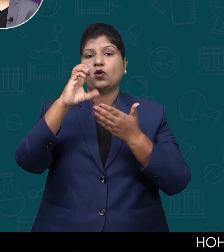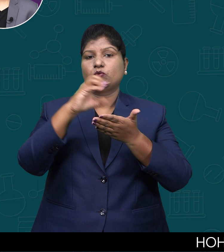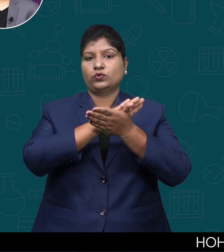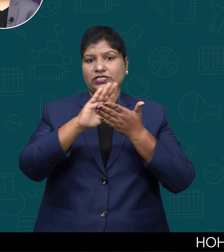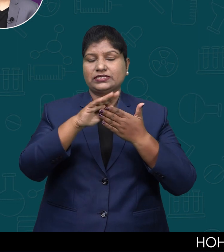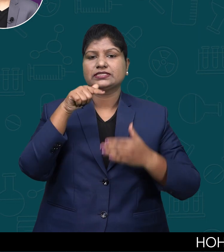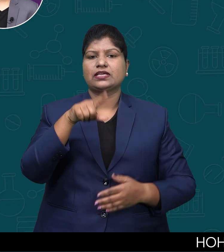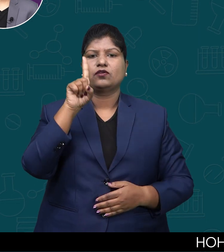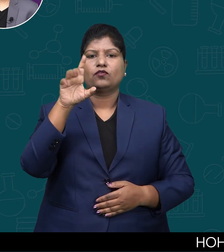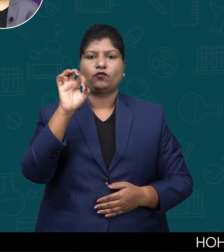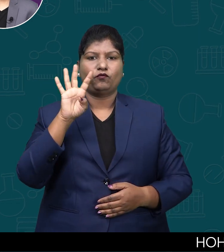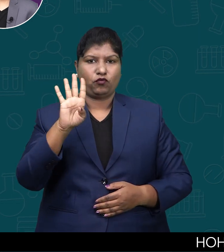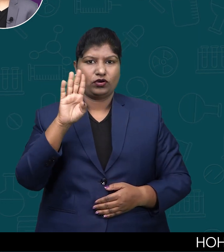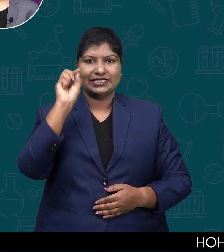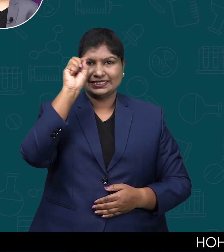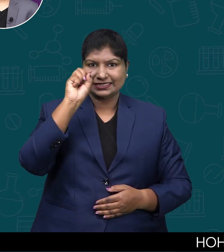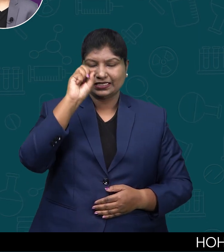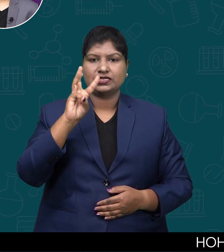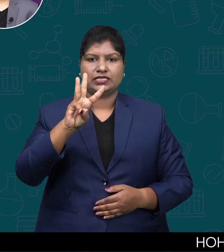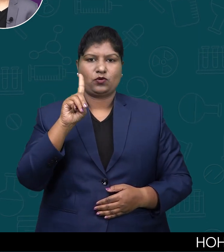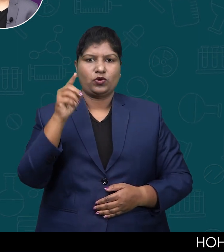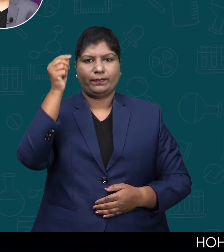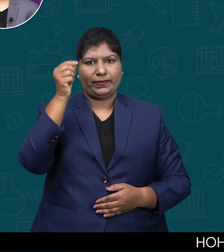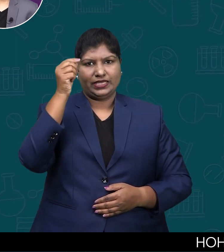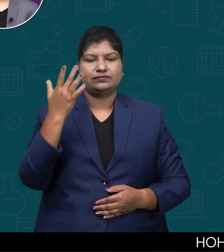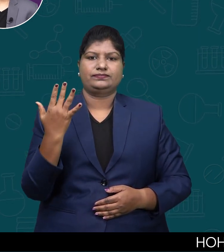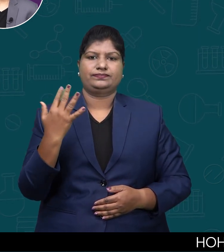HOH is 104 degree 31 minutes.